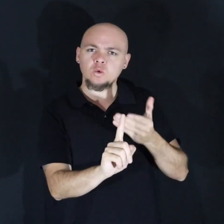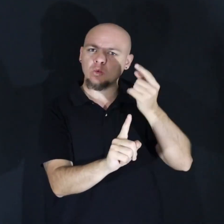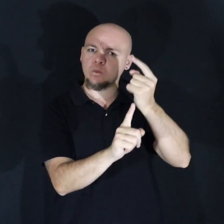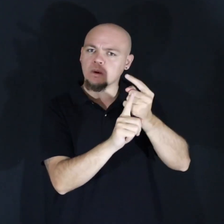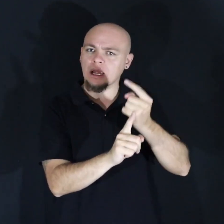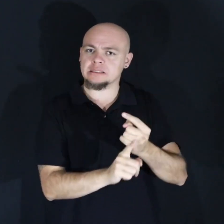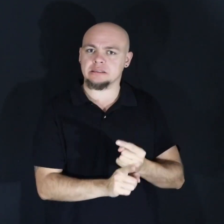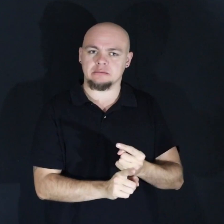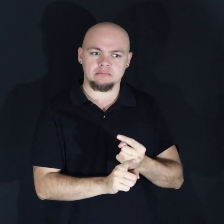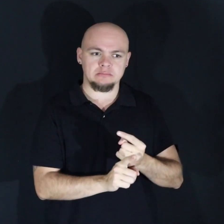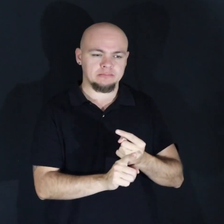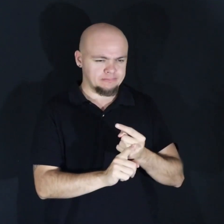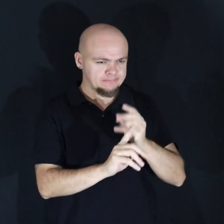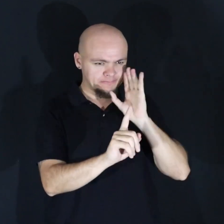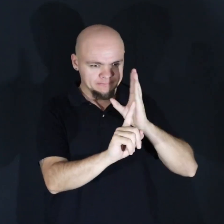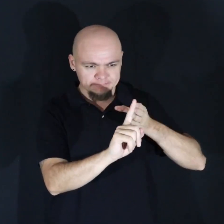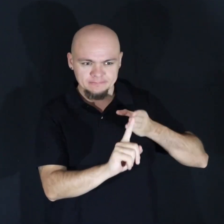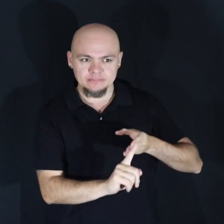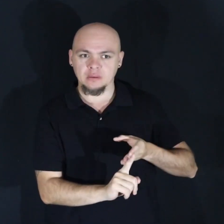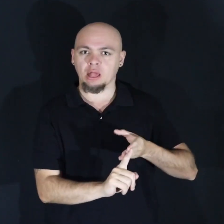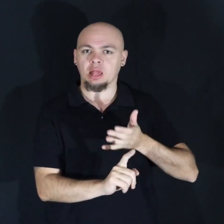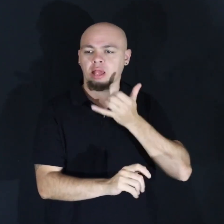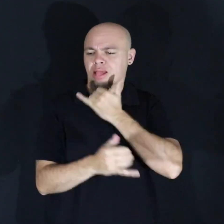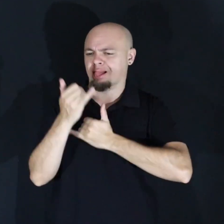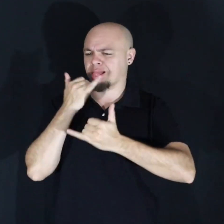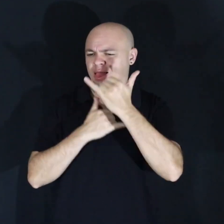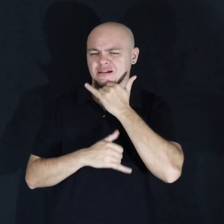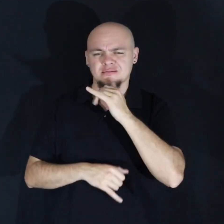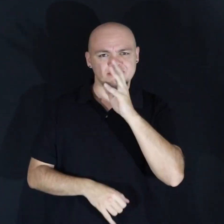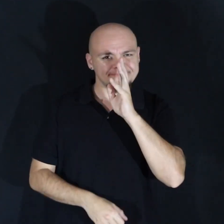students instead of what is wrong with them.